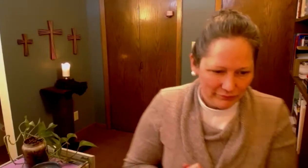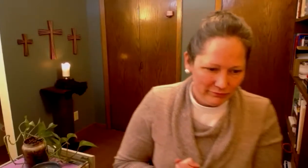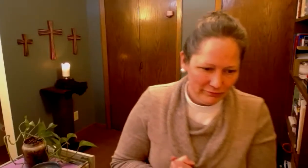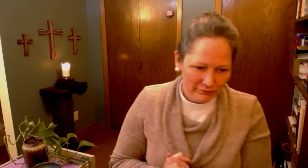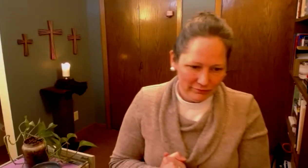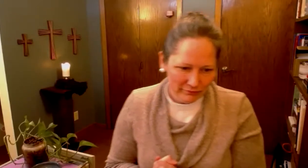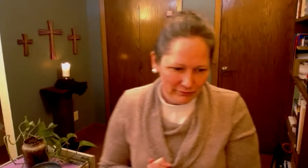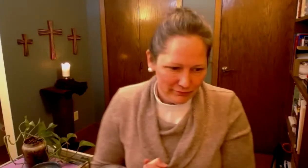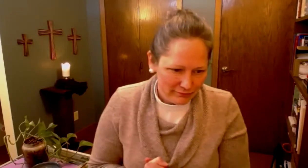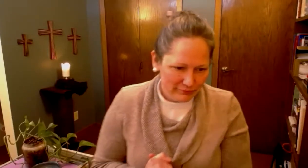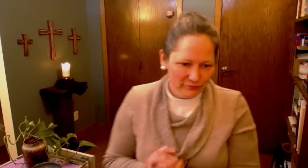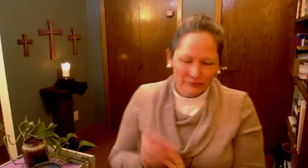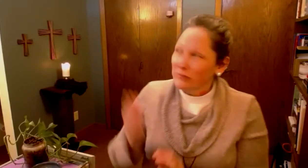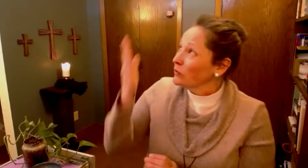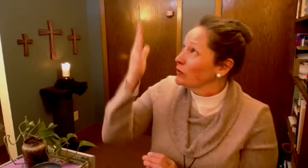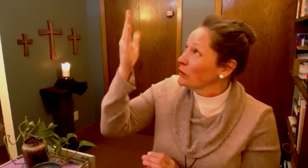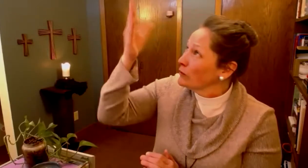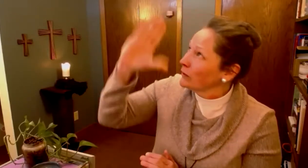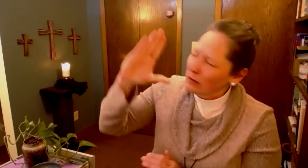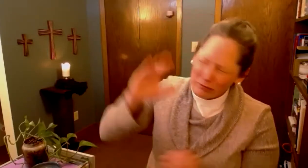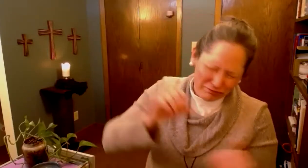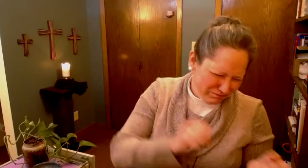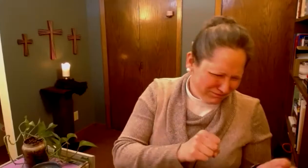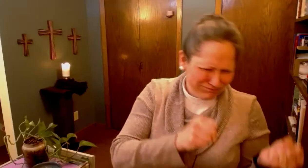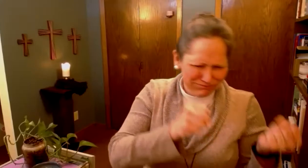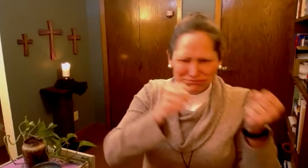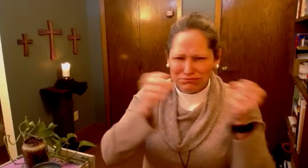Let's pray before we mark ourselves.